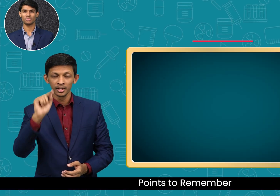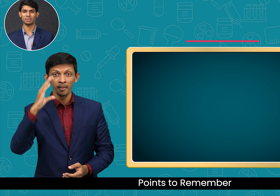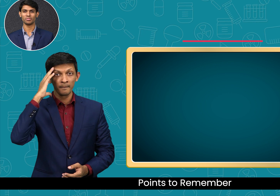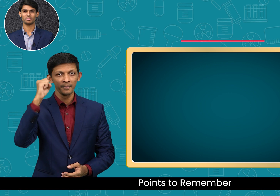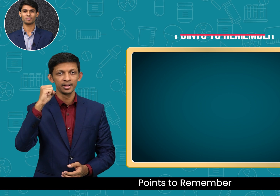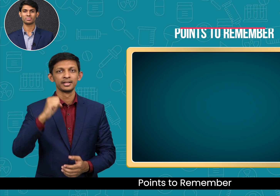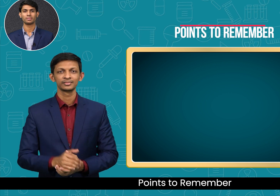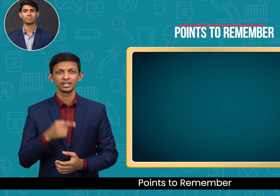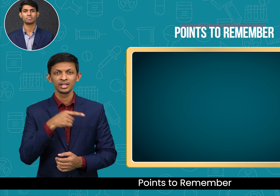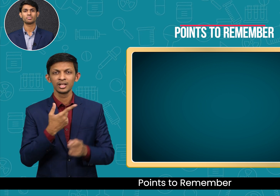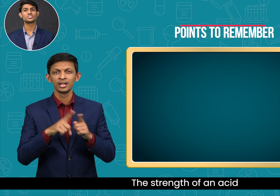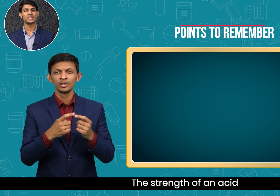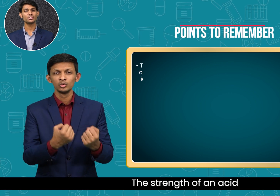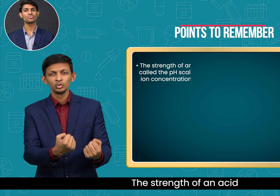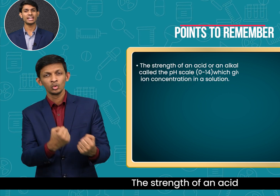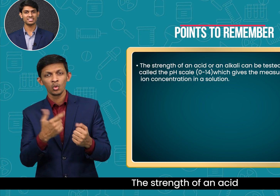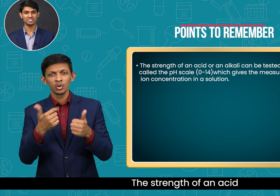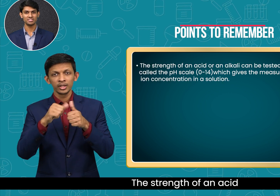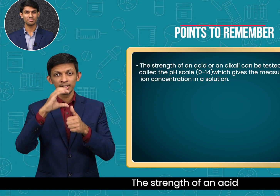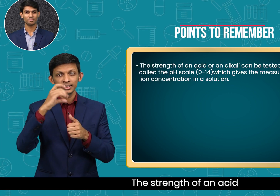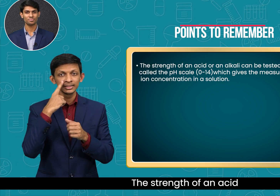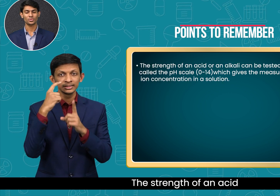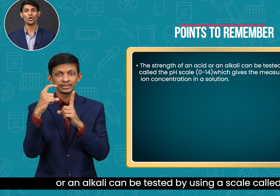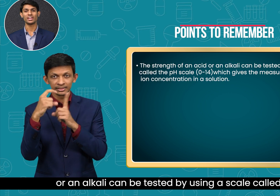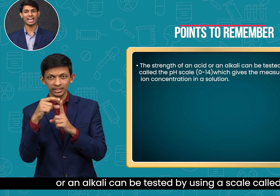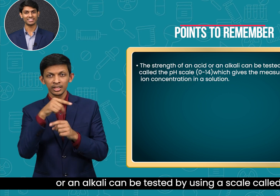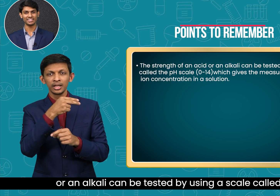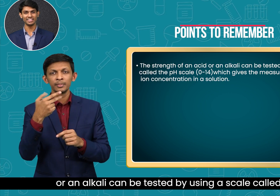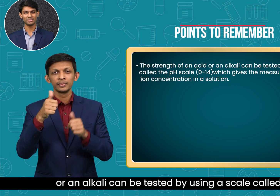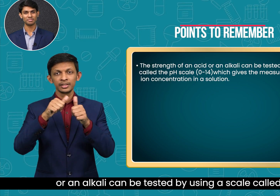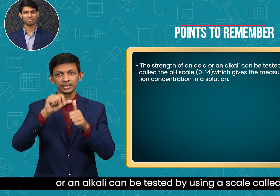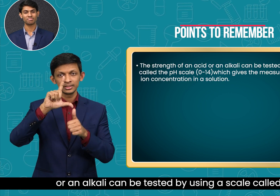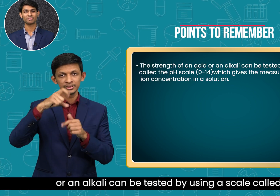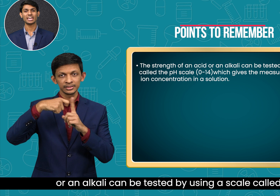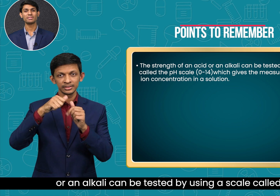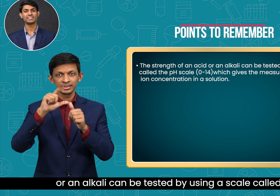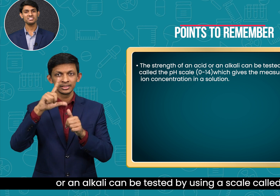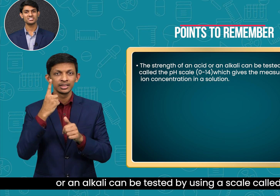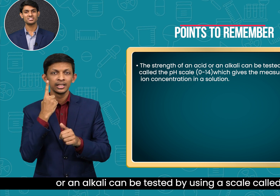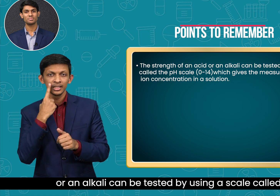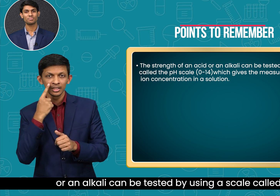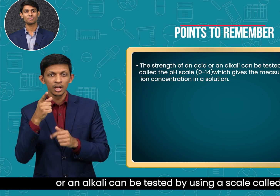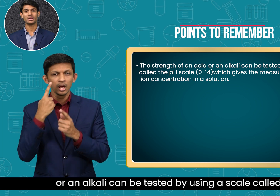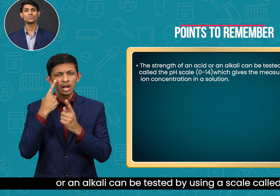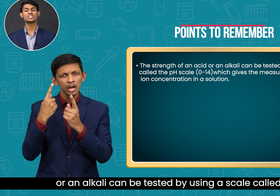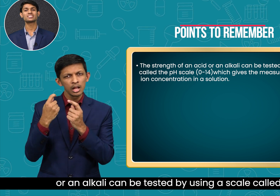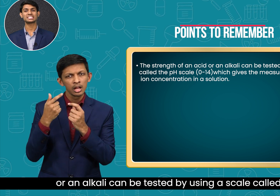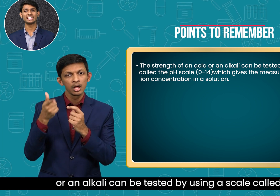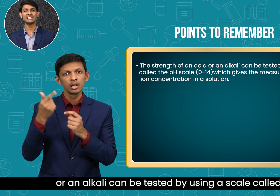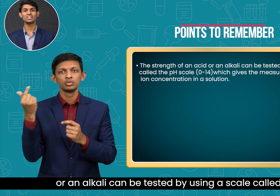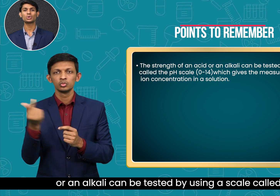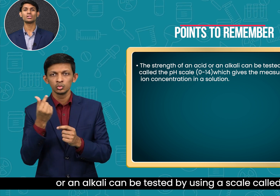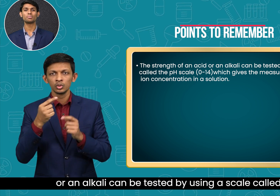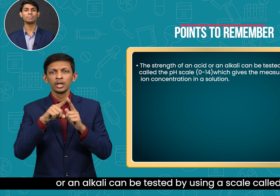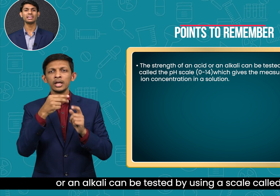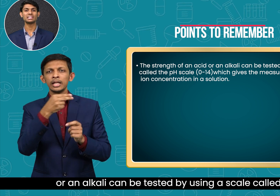Points to remember. The strength of an acid or an alkali can be tested by using a